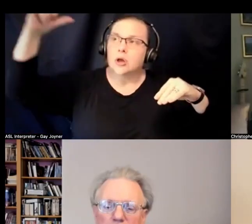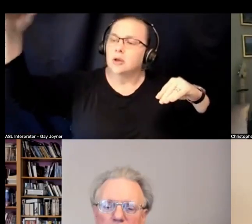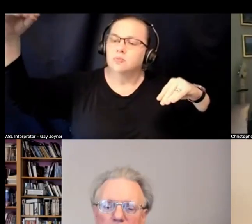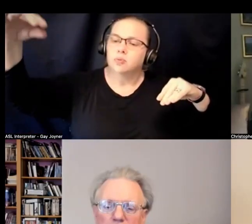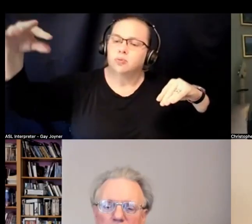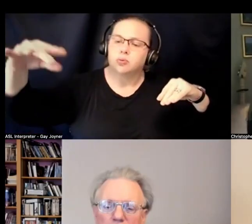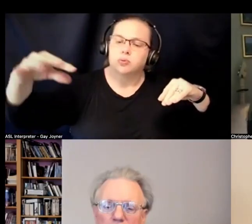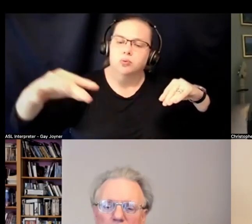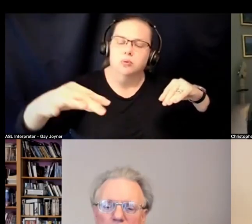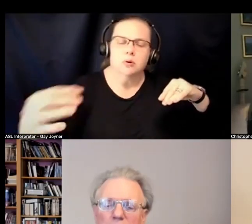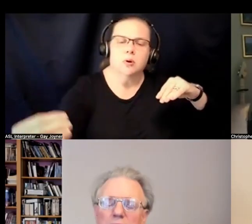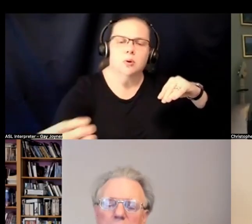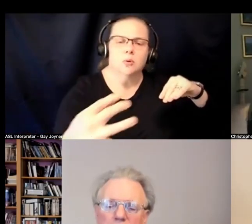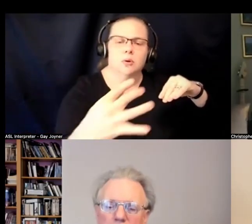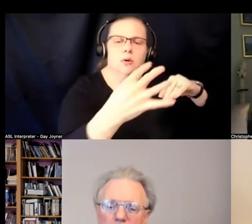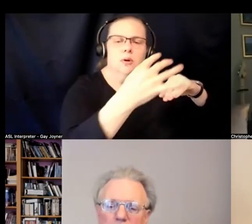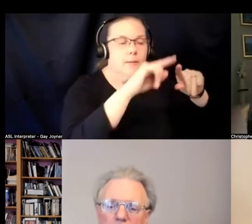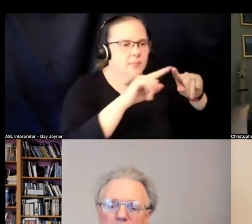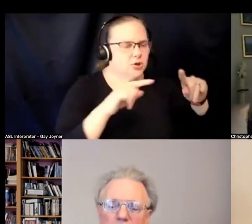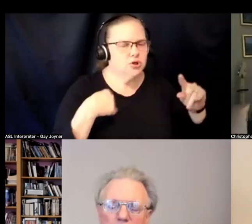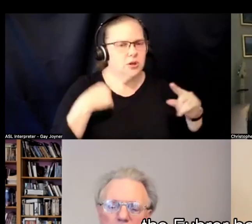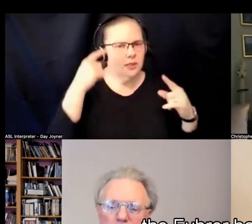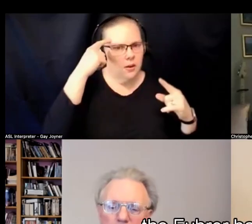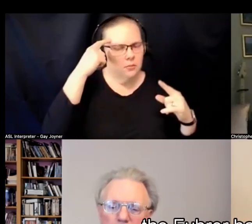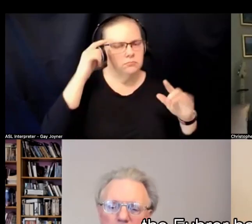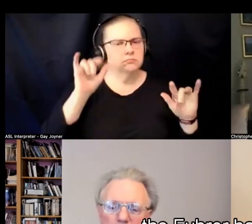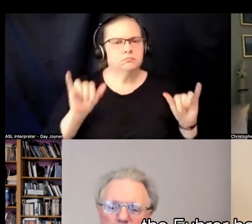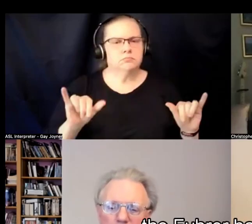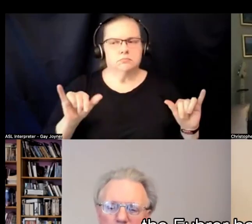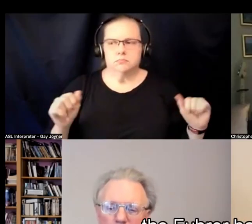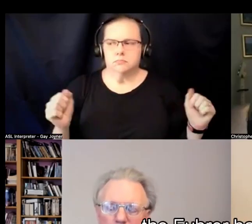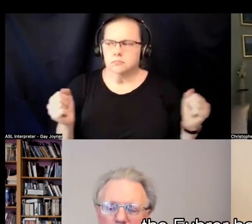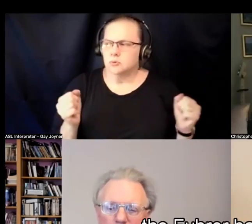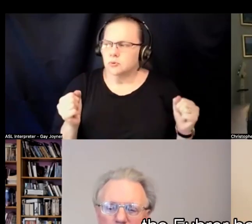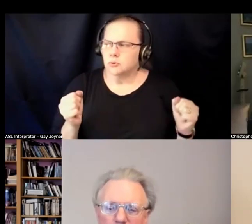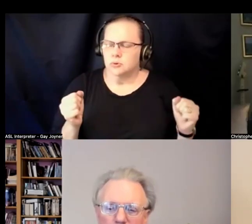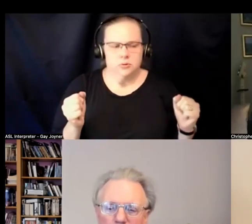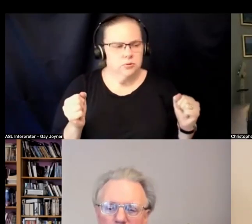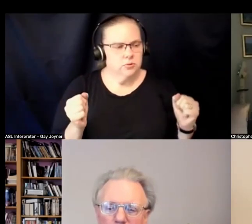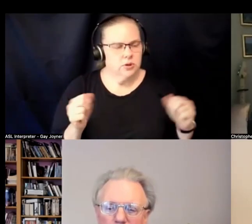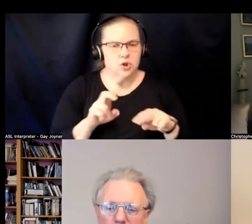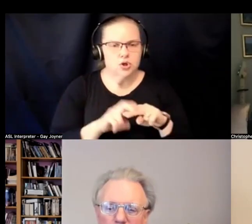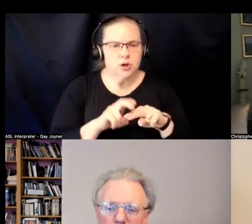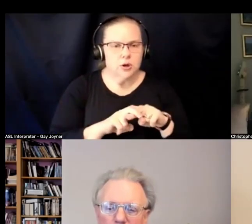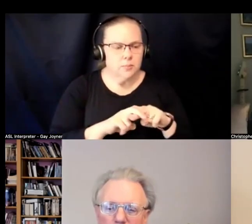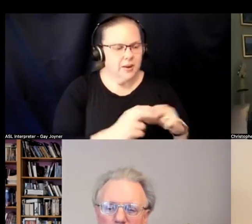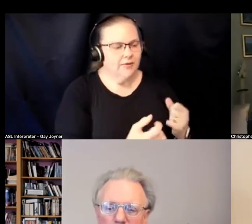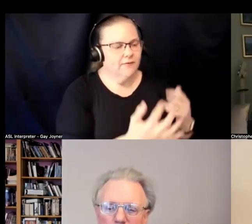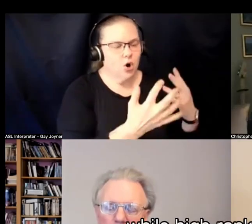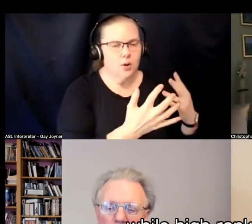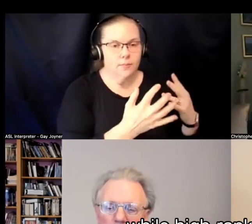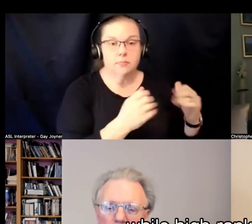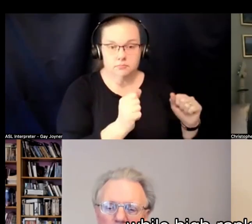giant octagonal room. Here, she thought with a chill, the Fuhrer had sat in the armchair by the fire, his German shepherd at his